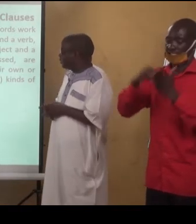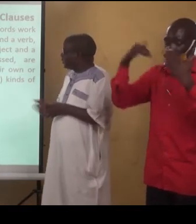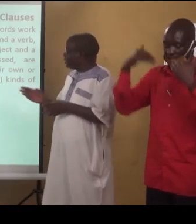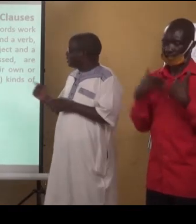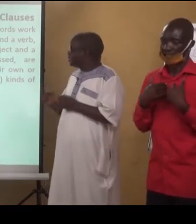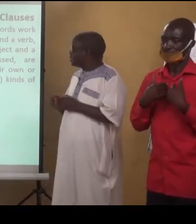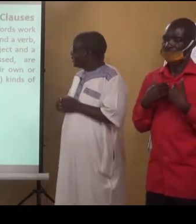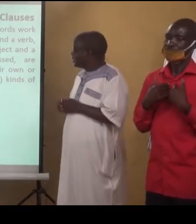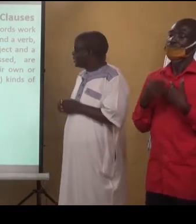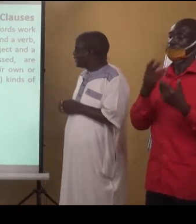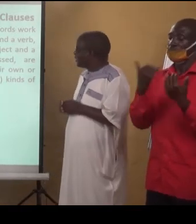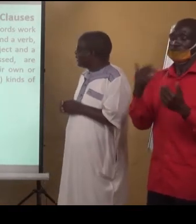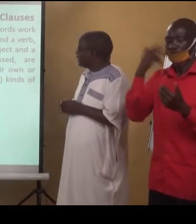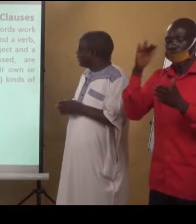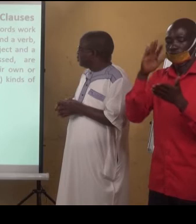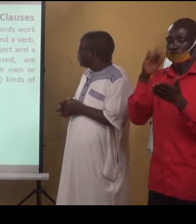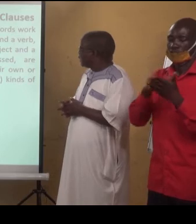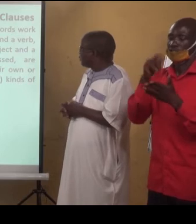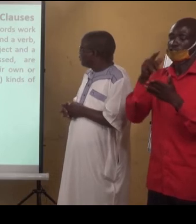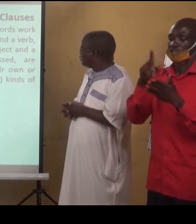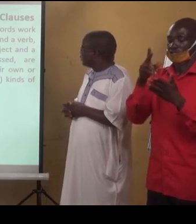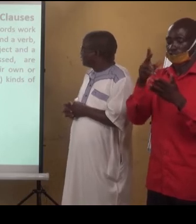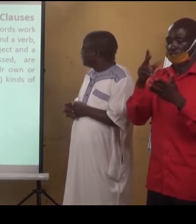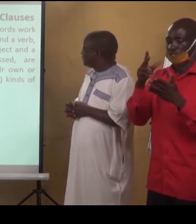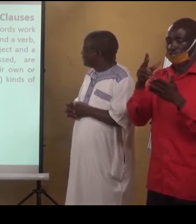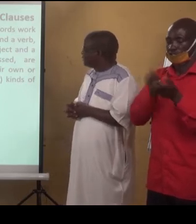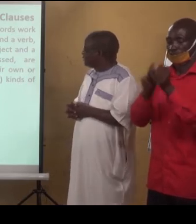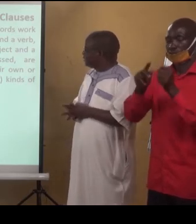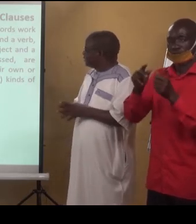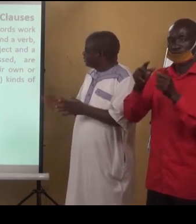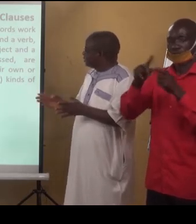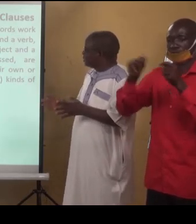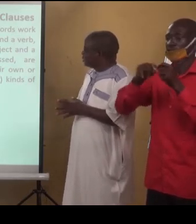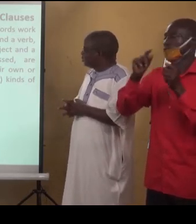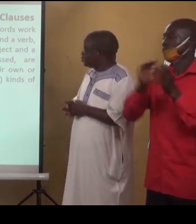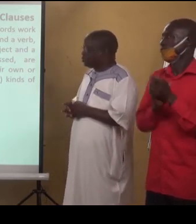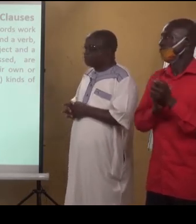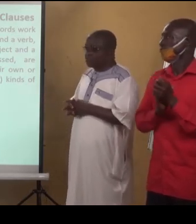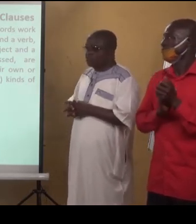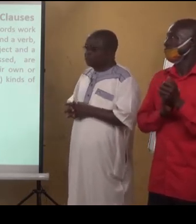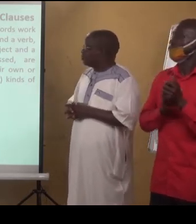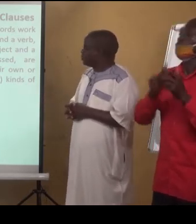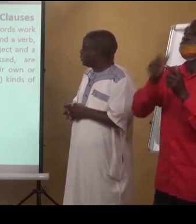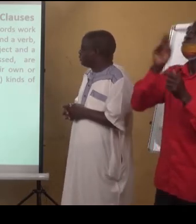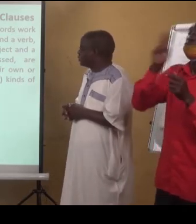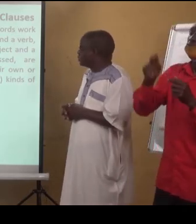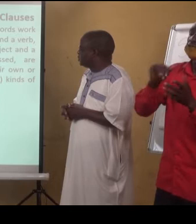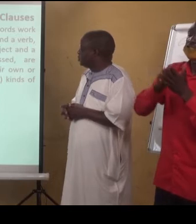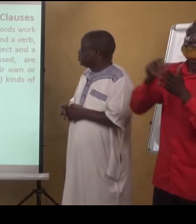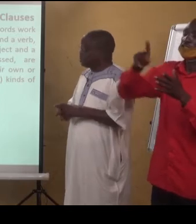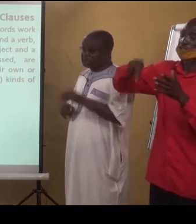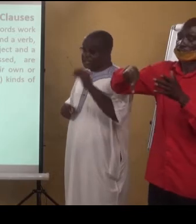clause. Now let's take a look at the following sentences to be sure of what we are talking